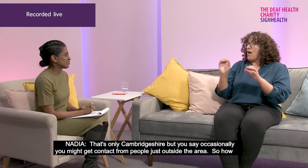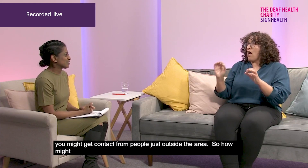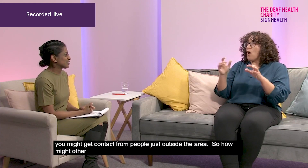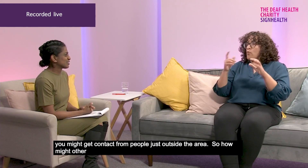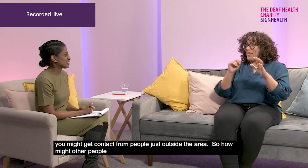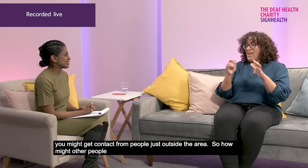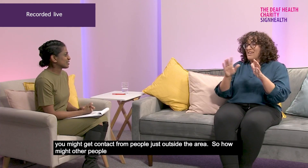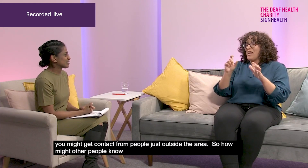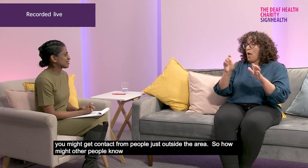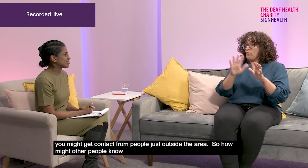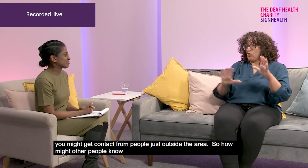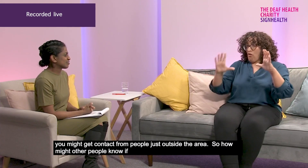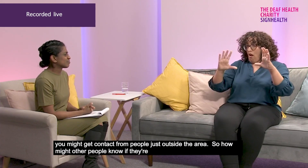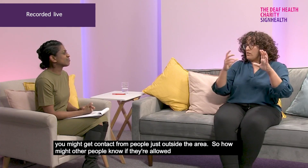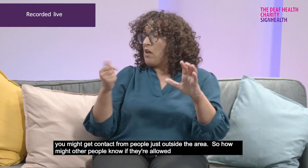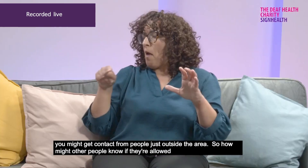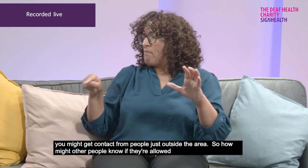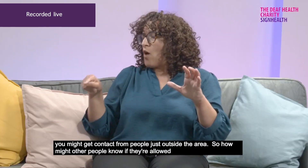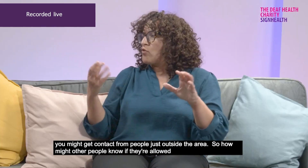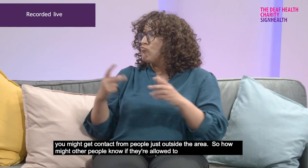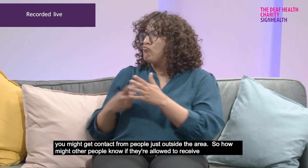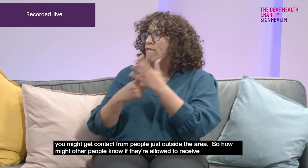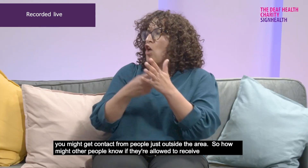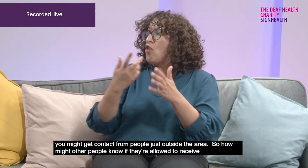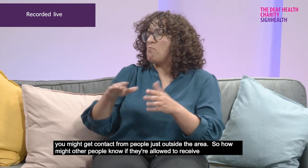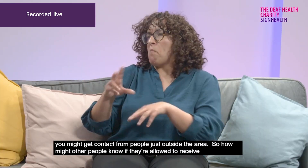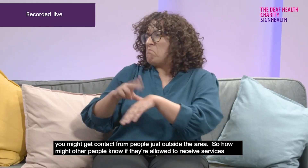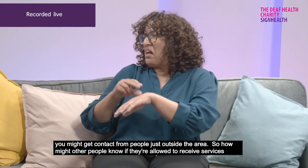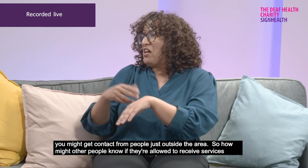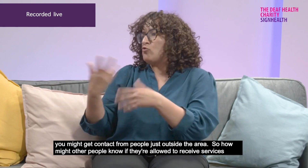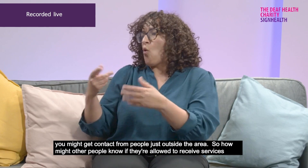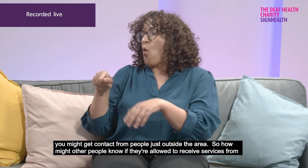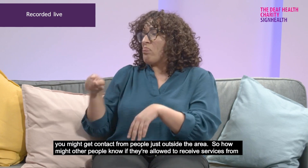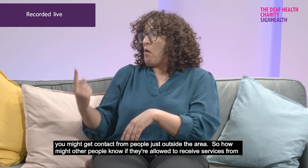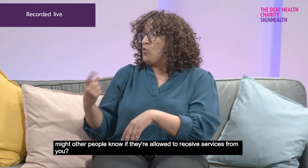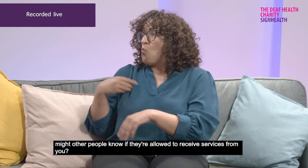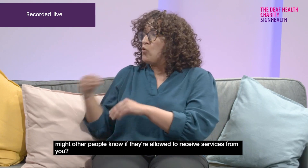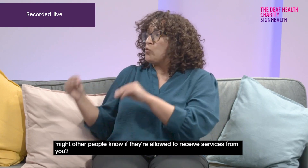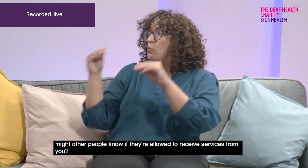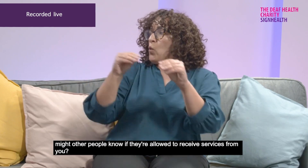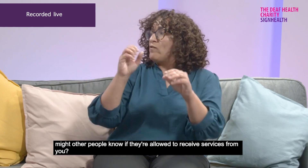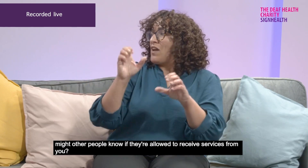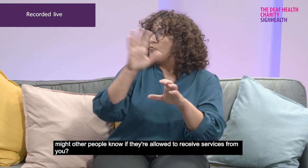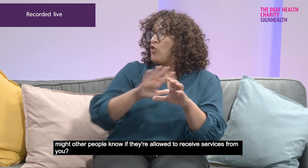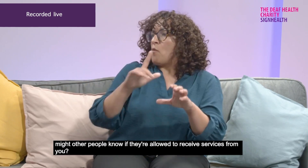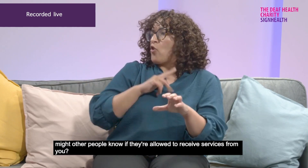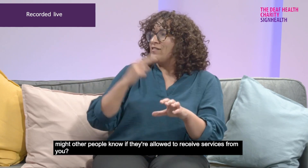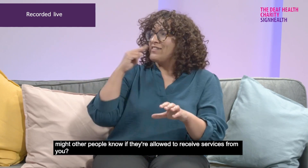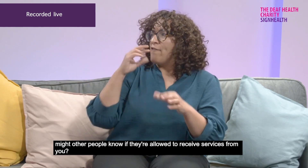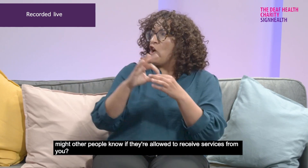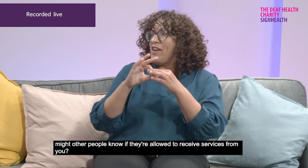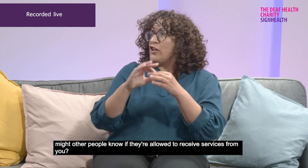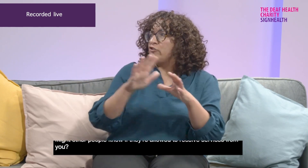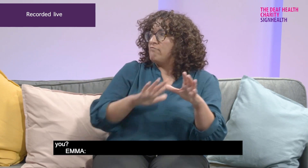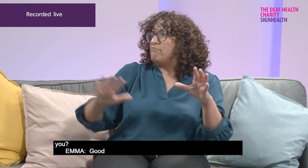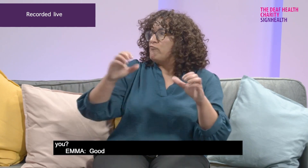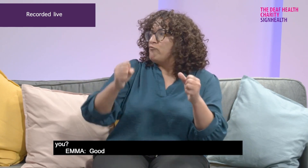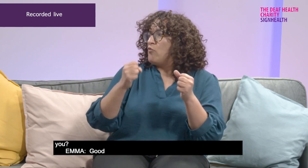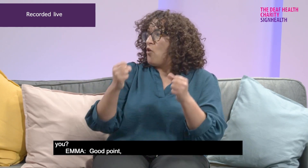So how might other people know if they're allowed to receive services from you? Thank you. That's a good point. So we've got Cambridgeshire